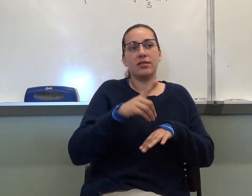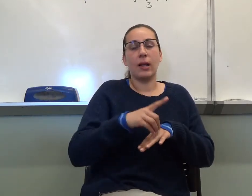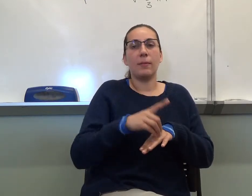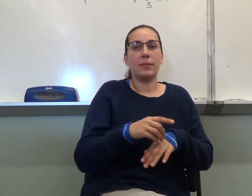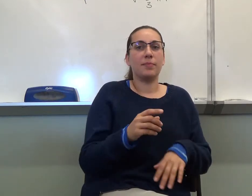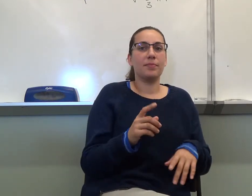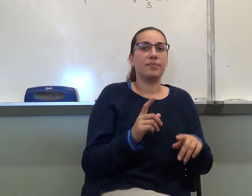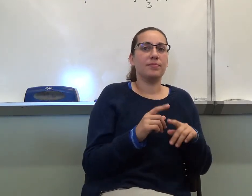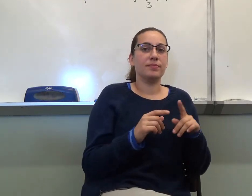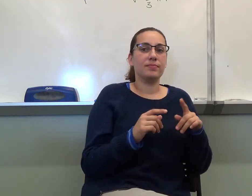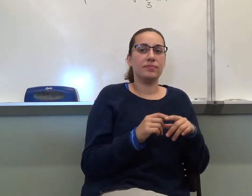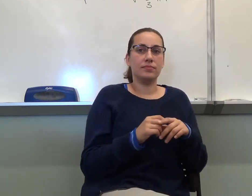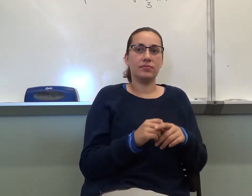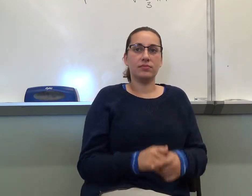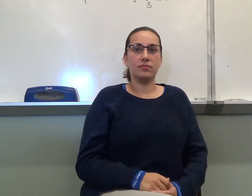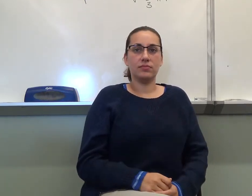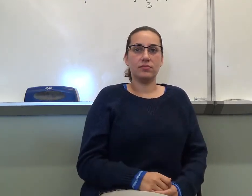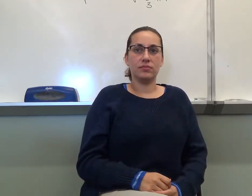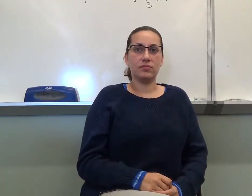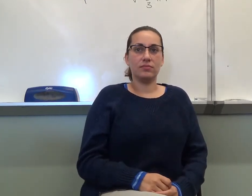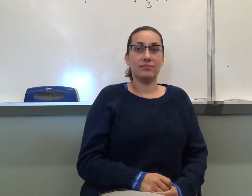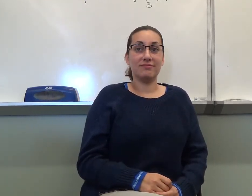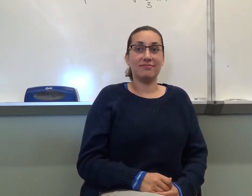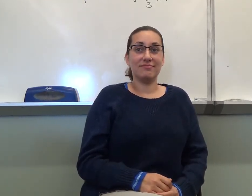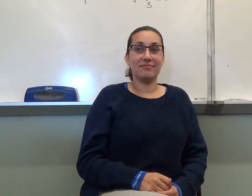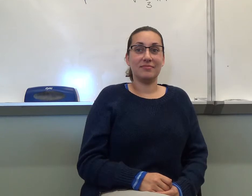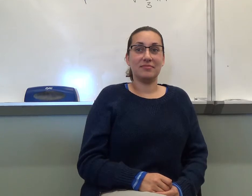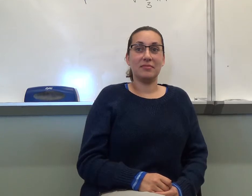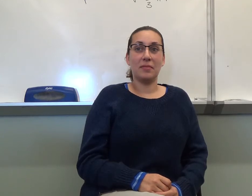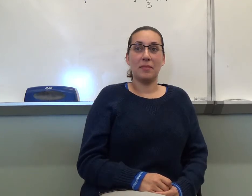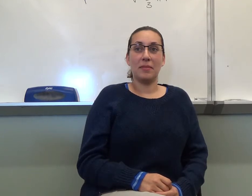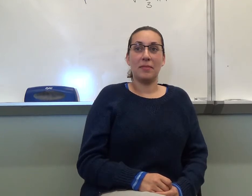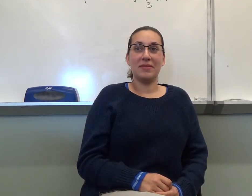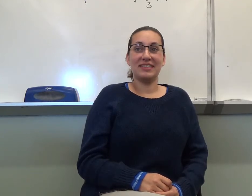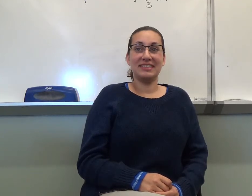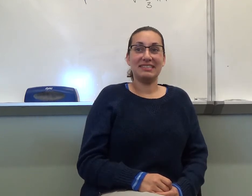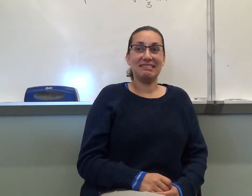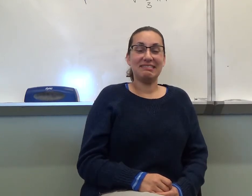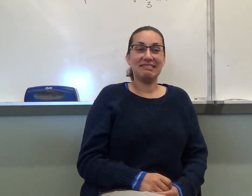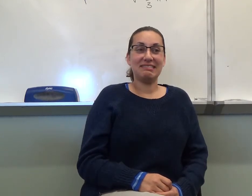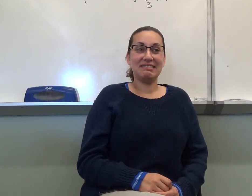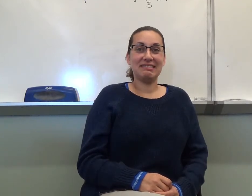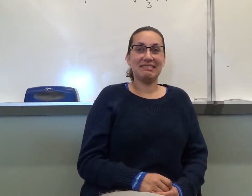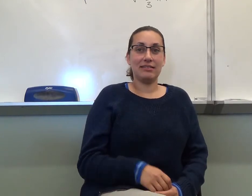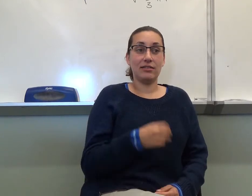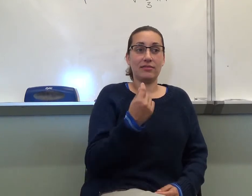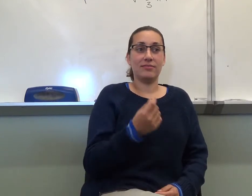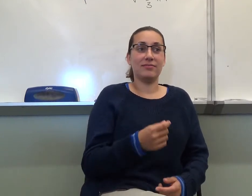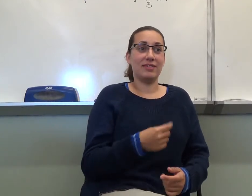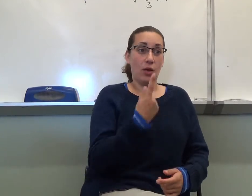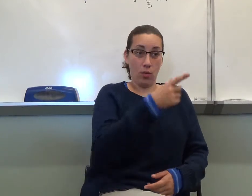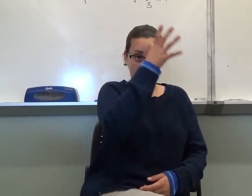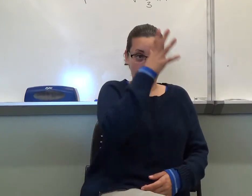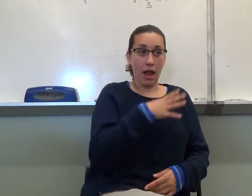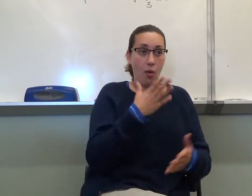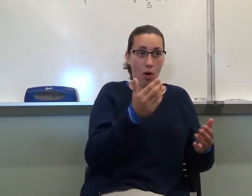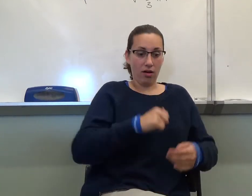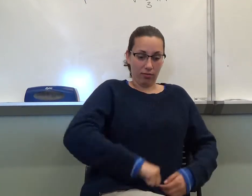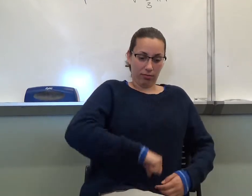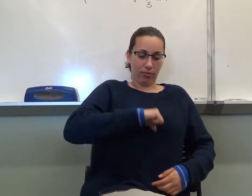say we put Katrina here. We want the distance to Fran to be there. We want the distance to Andrew to be the same, Hugo the same, and